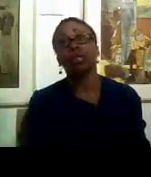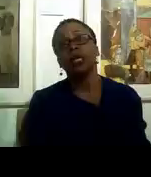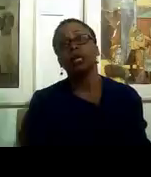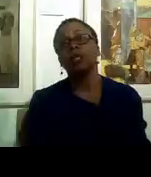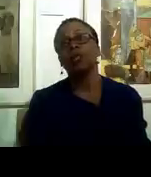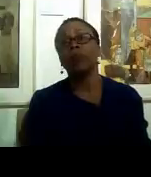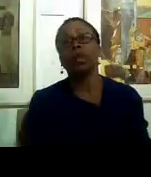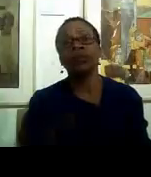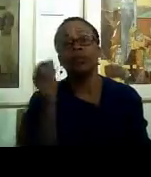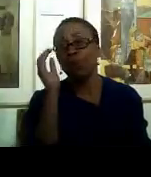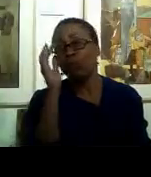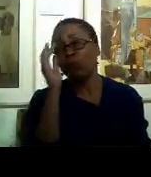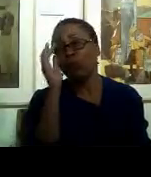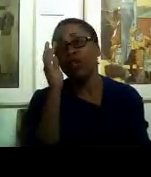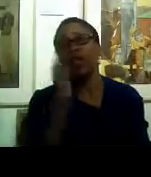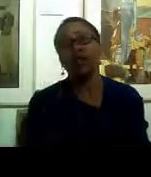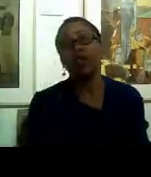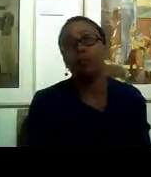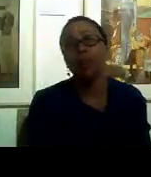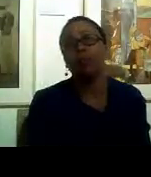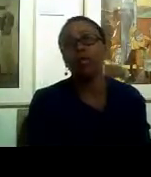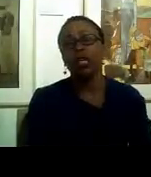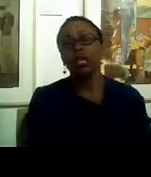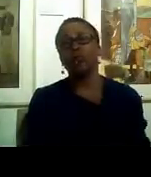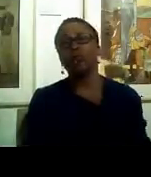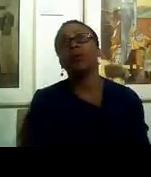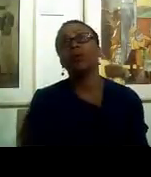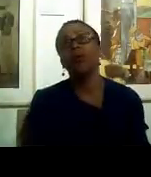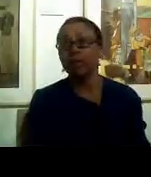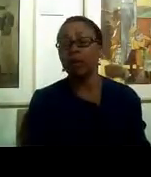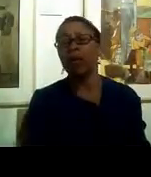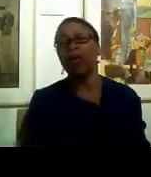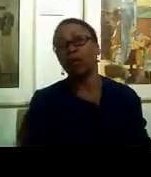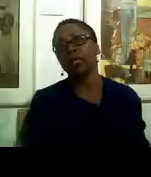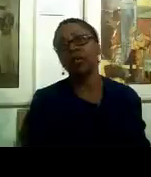Some were made to support his wife, Nanette Bearden, with her dance company, the Nanette Bearden